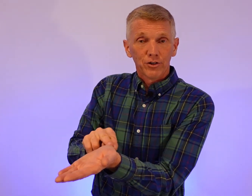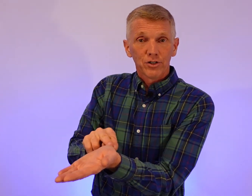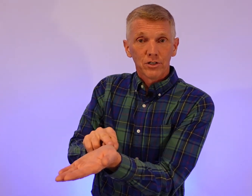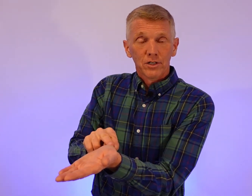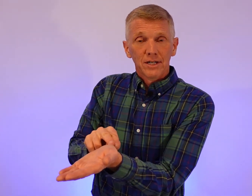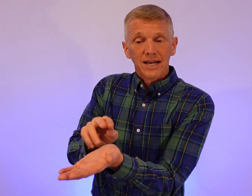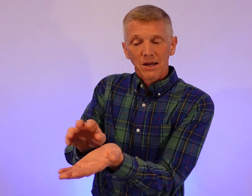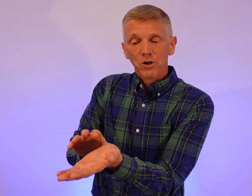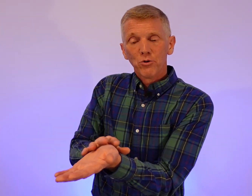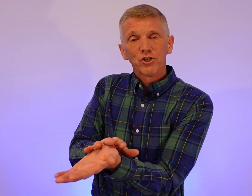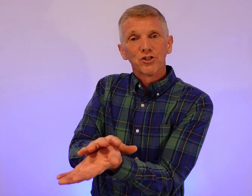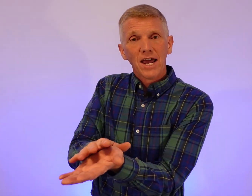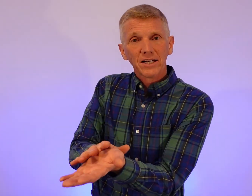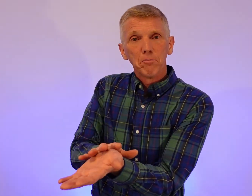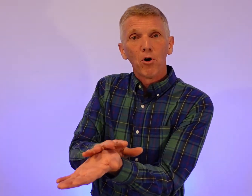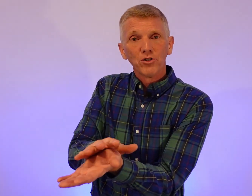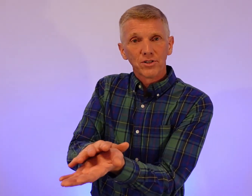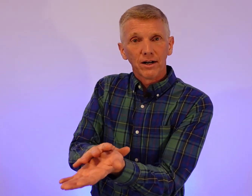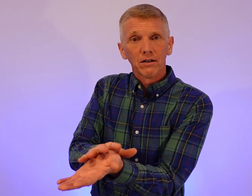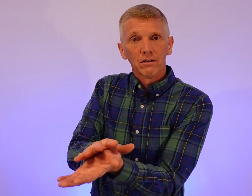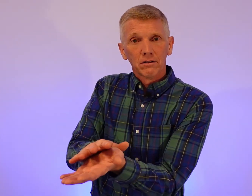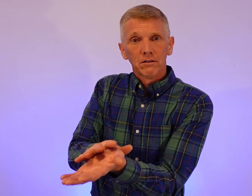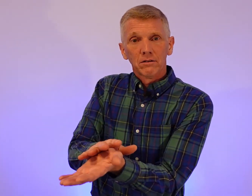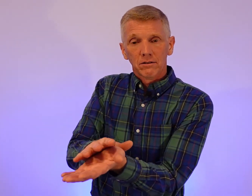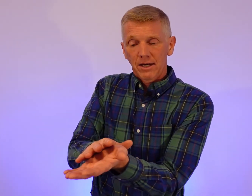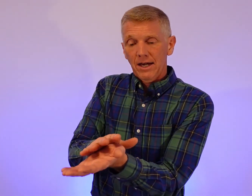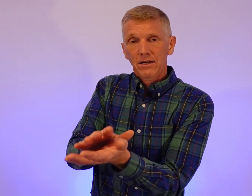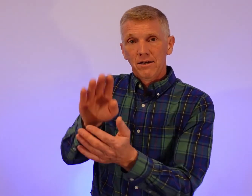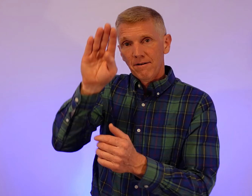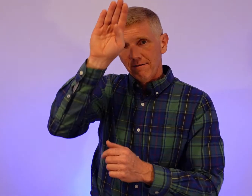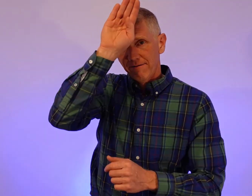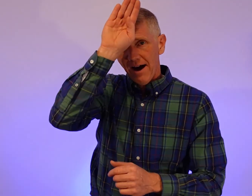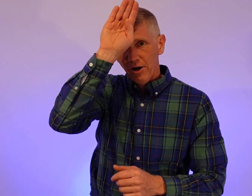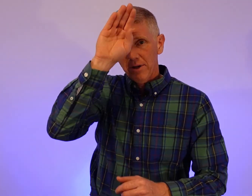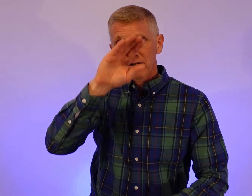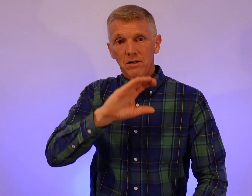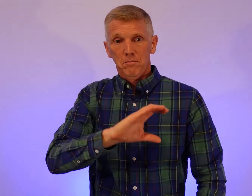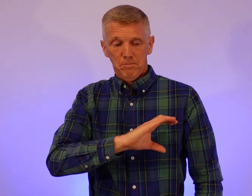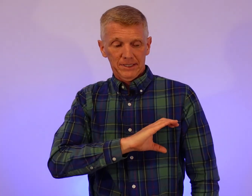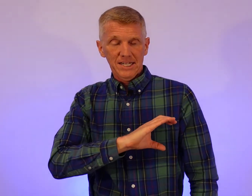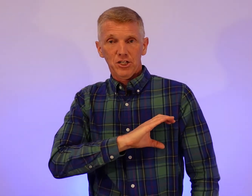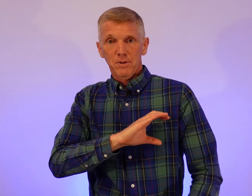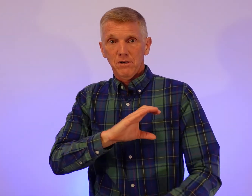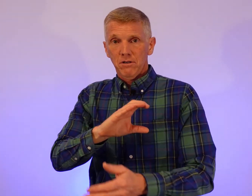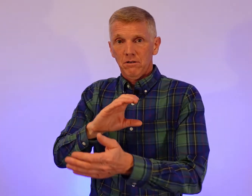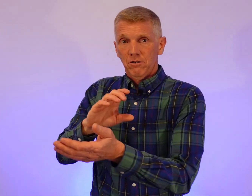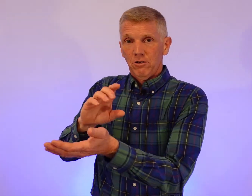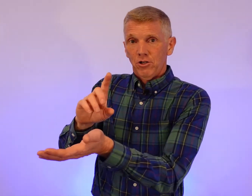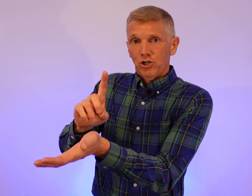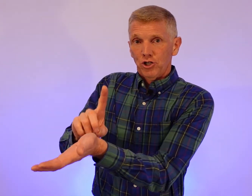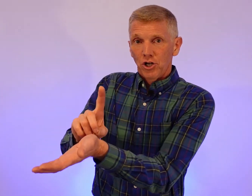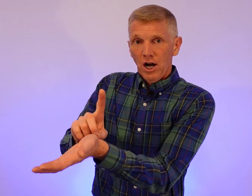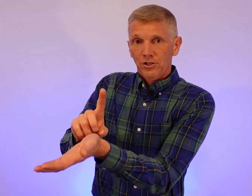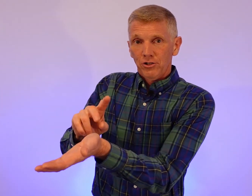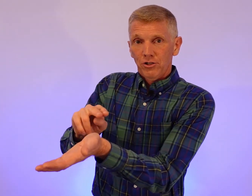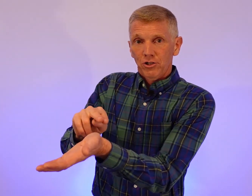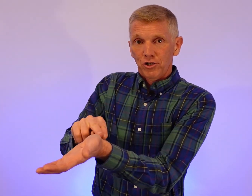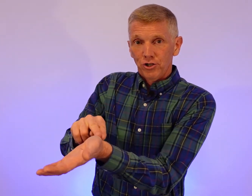nurse. Again, what you're doing is you're taking a pulse there. Okay, fireman, policeman, doctor,